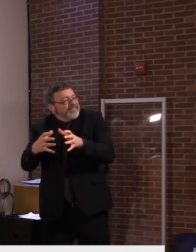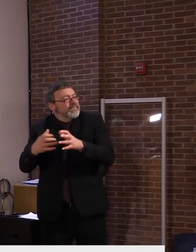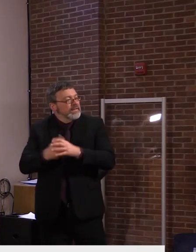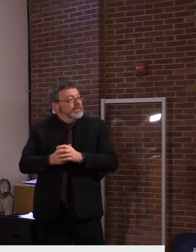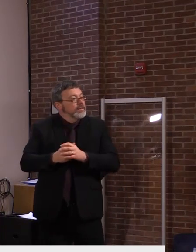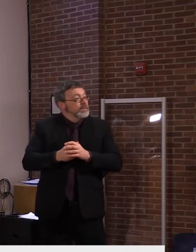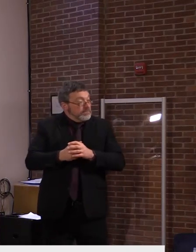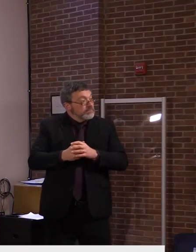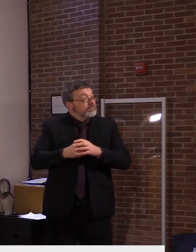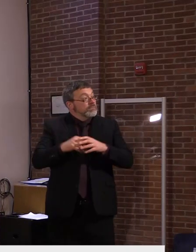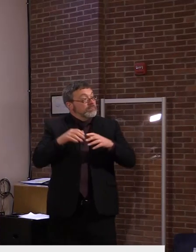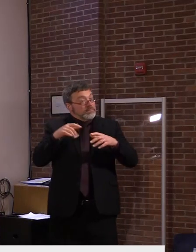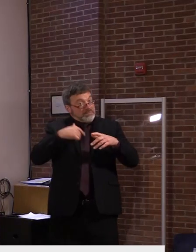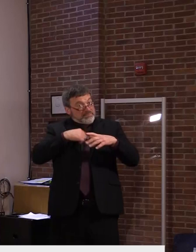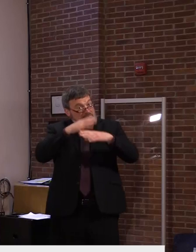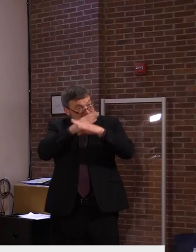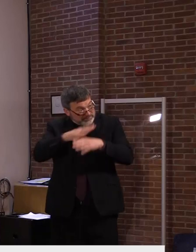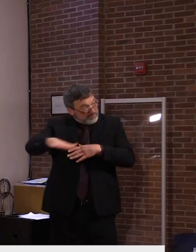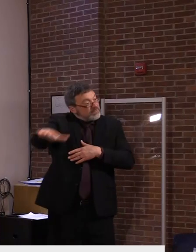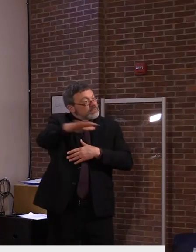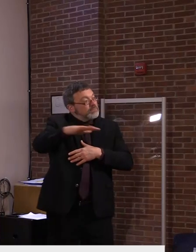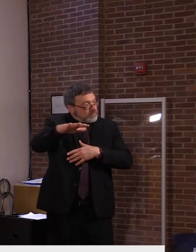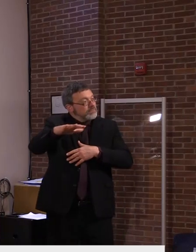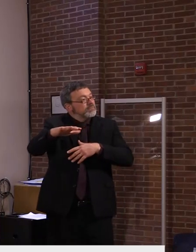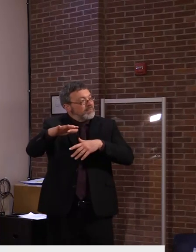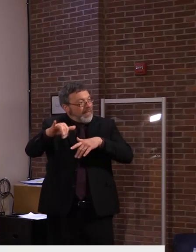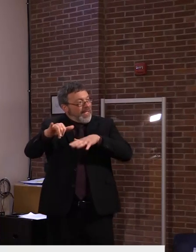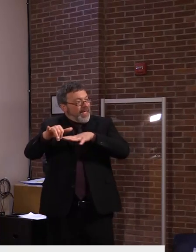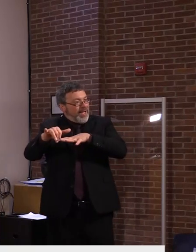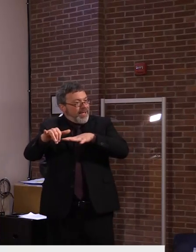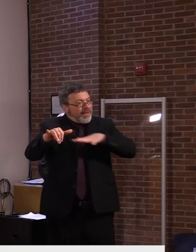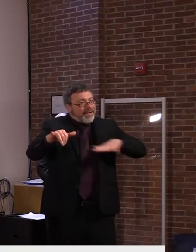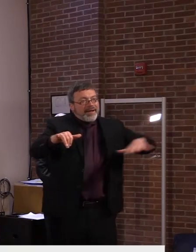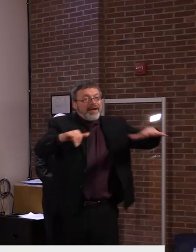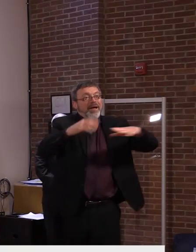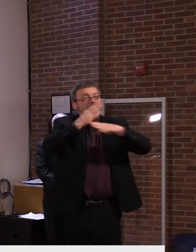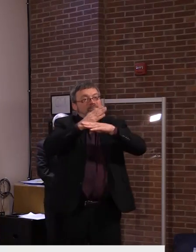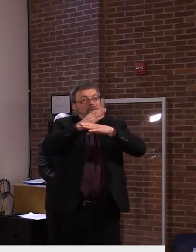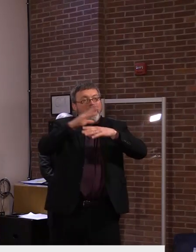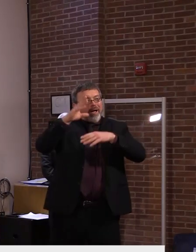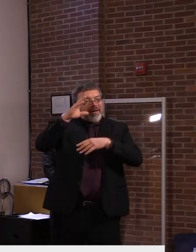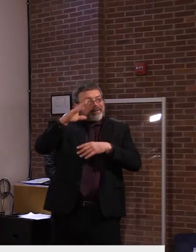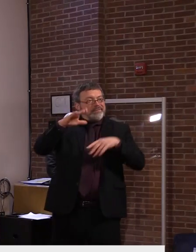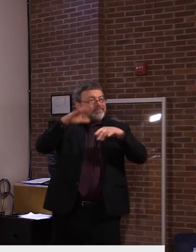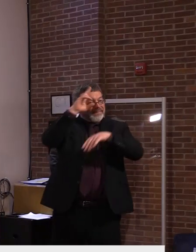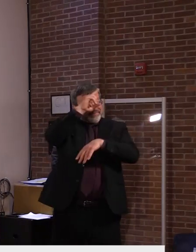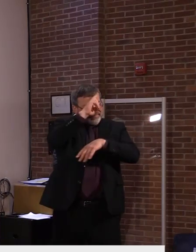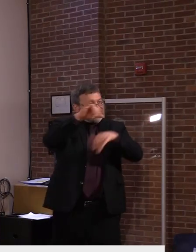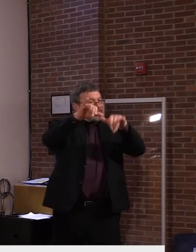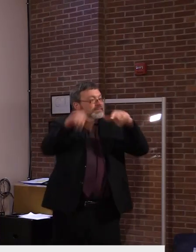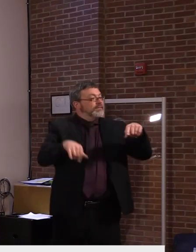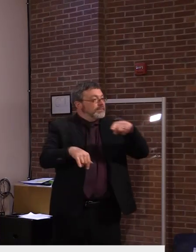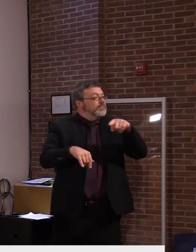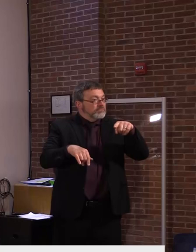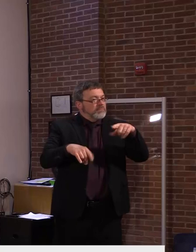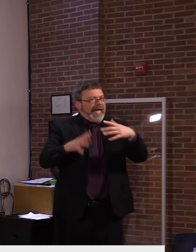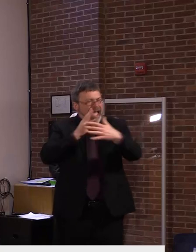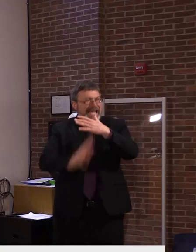system to be able to serve us all without having to cope with overwhelming numbers of patients with